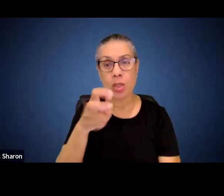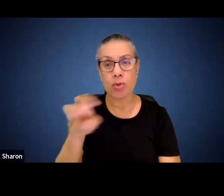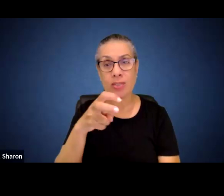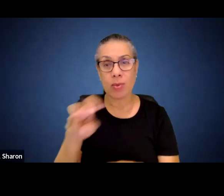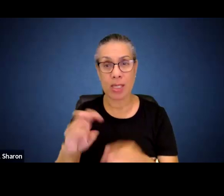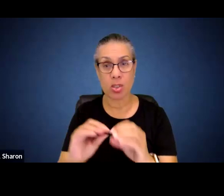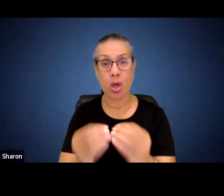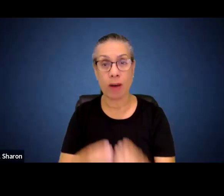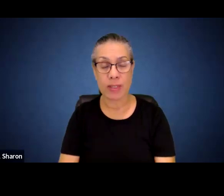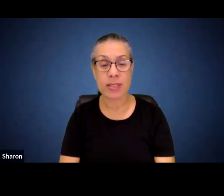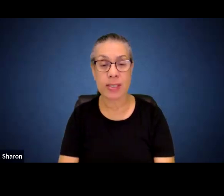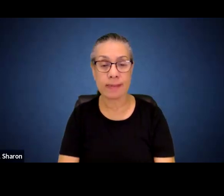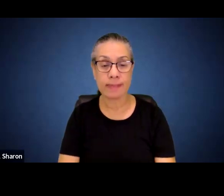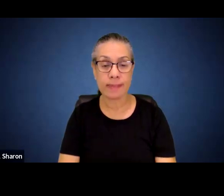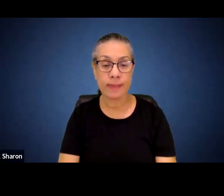Office.